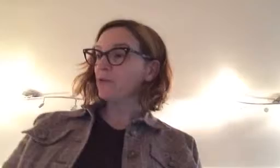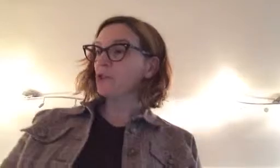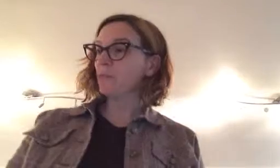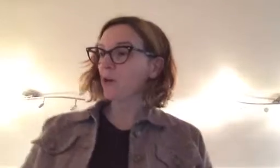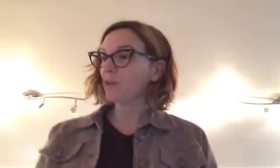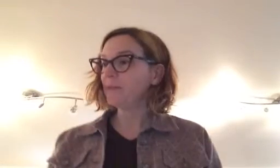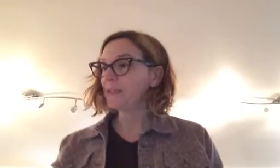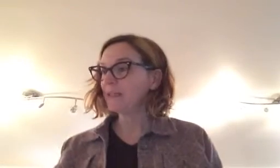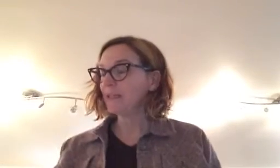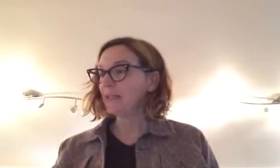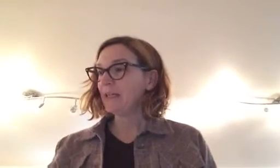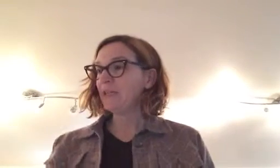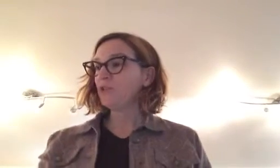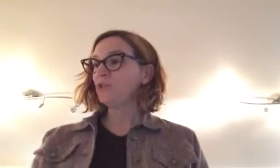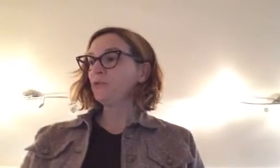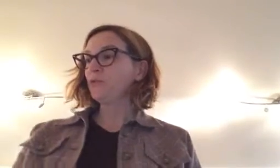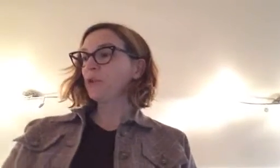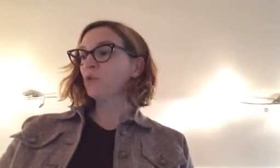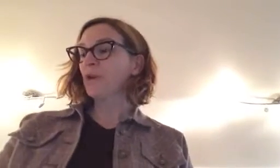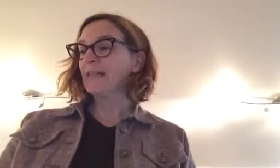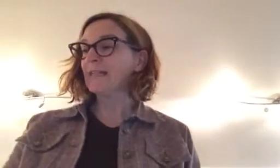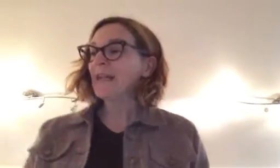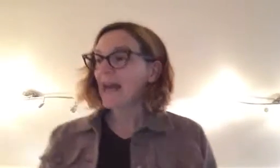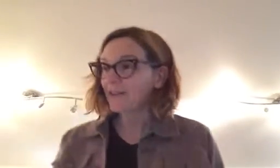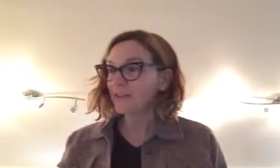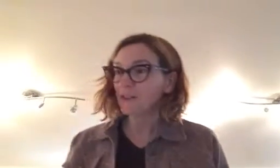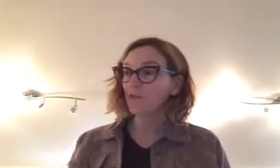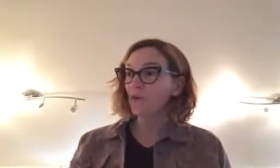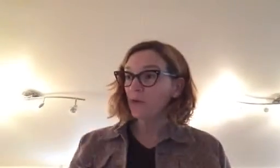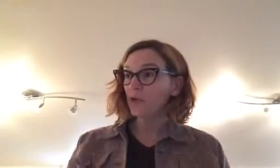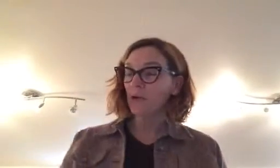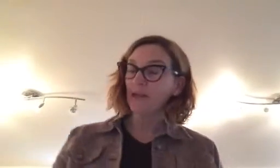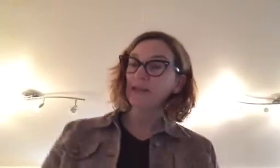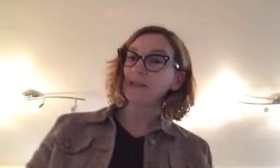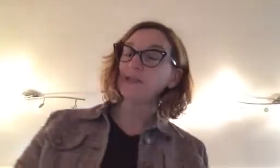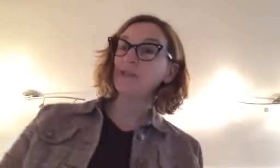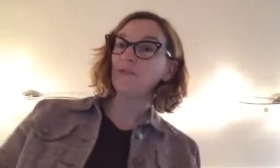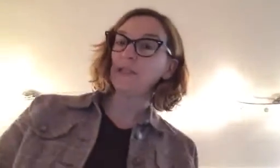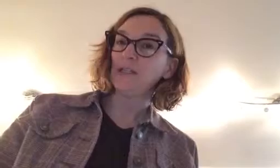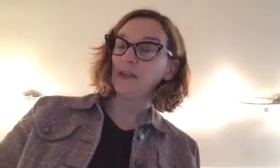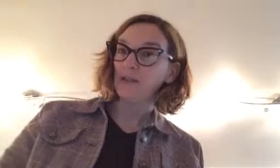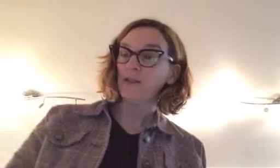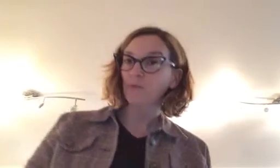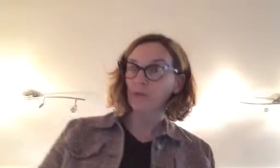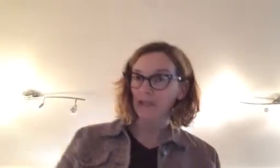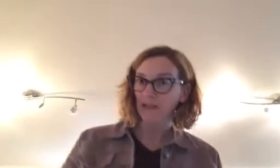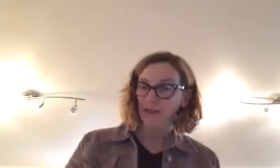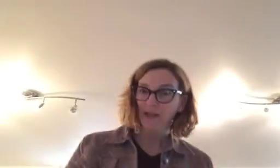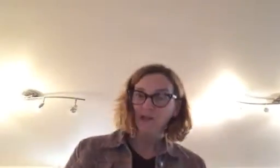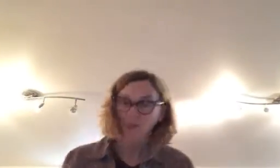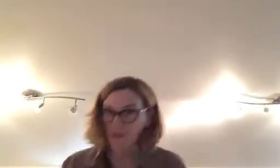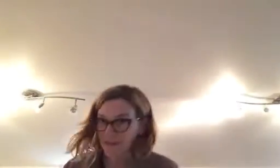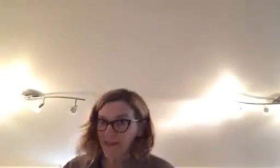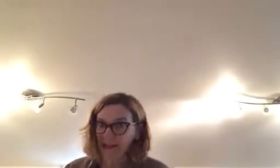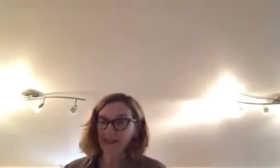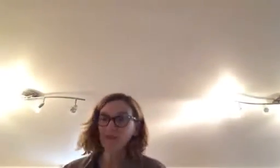Irish Parliament into granting Catholics voting rights in 1793. So once again,